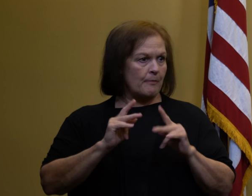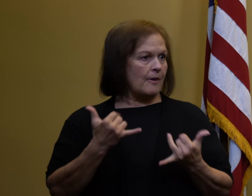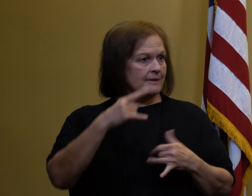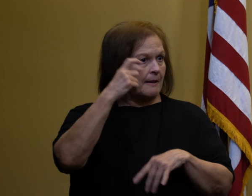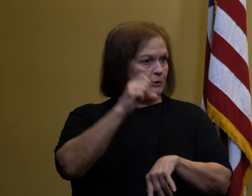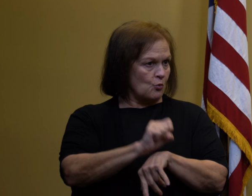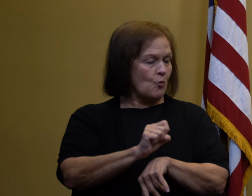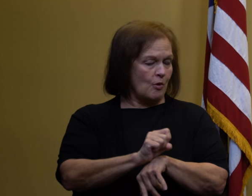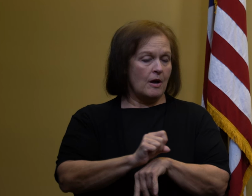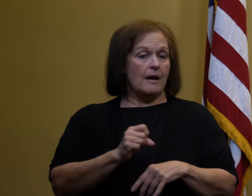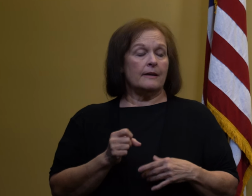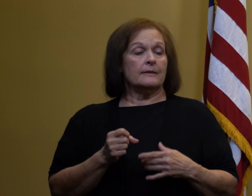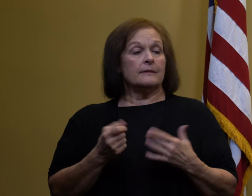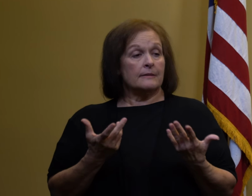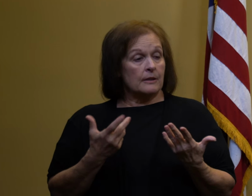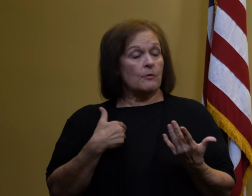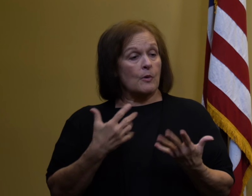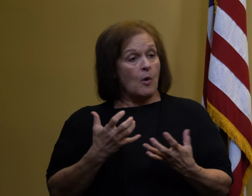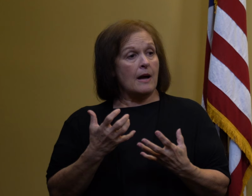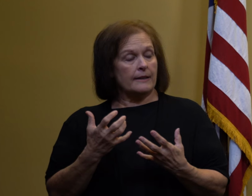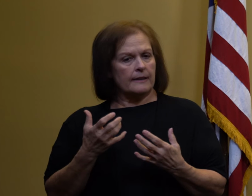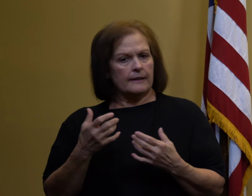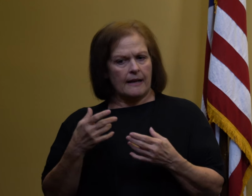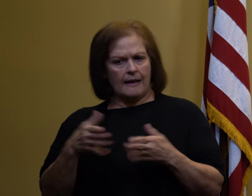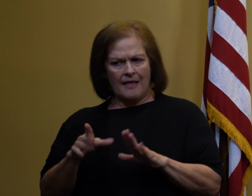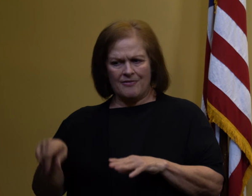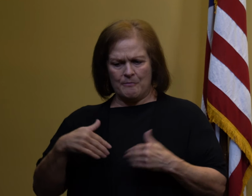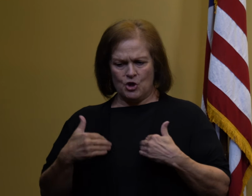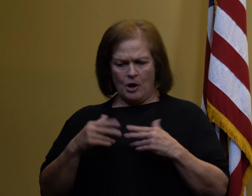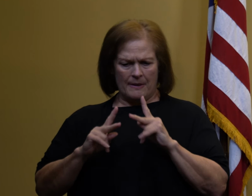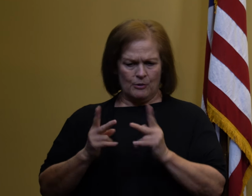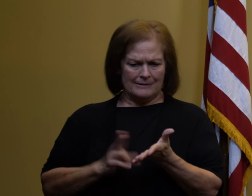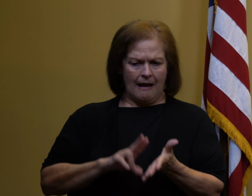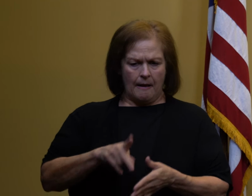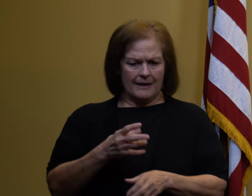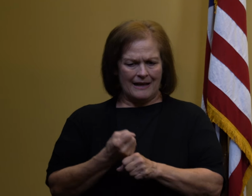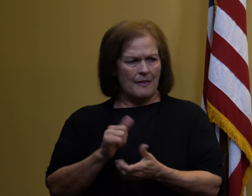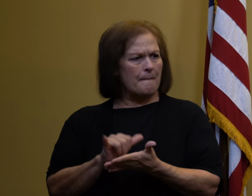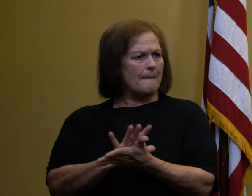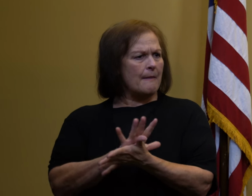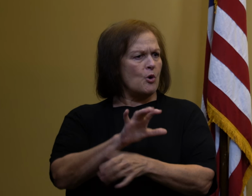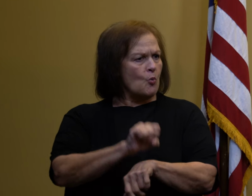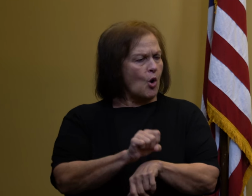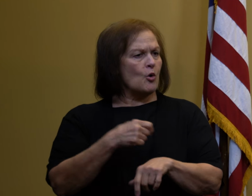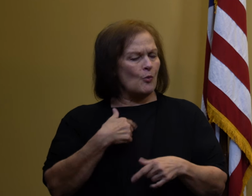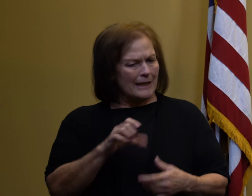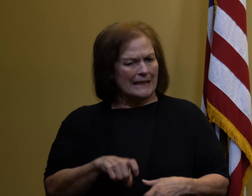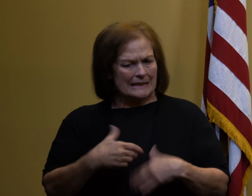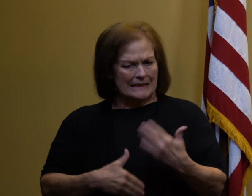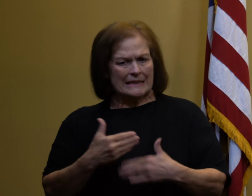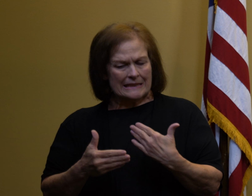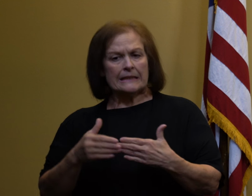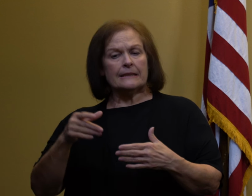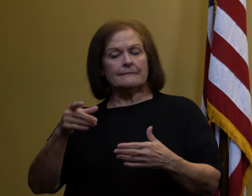before. And sometimes with that, you're just wanting to get them signed up and give me that paperwork, later, get it later. We just need to get them in the